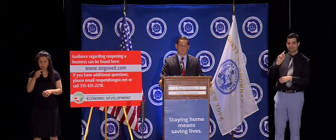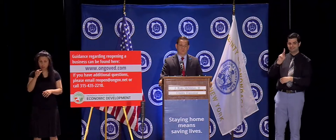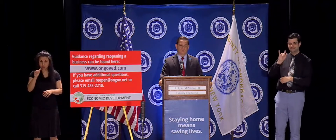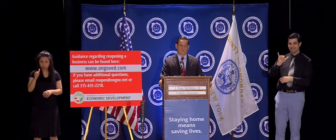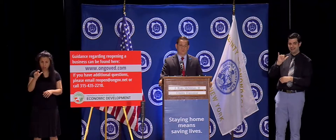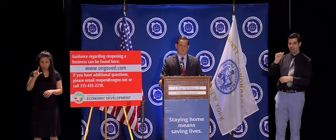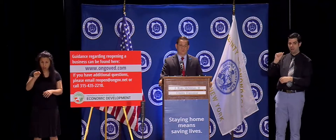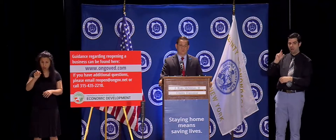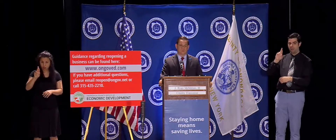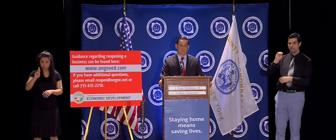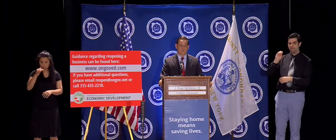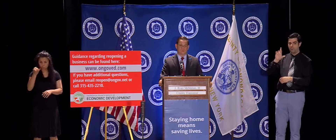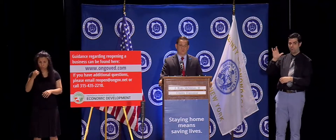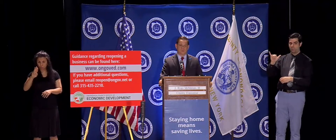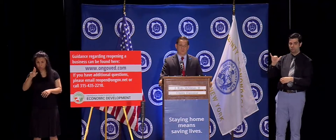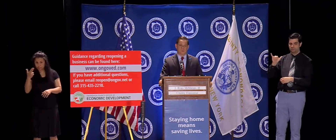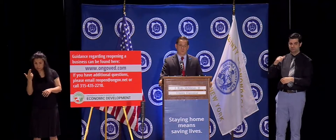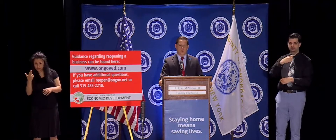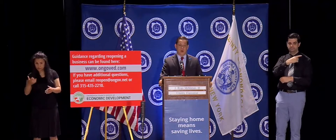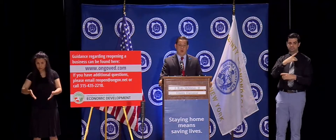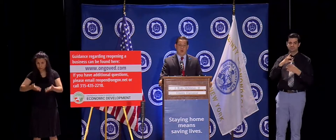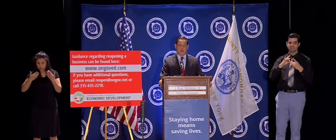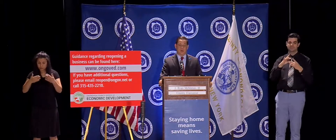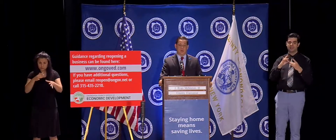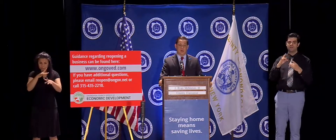or aren't part of Phase 2?